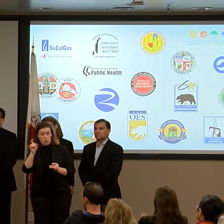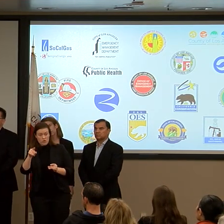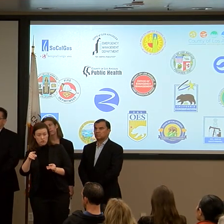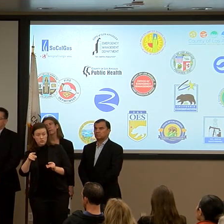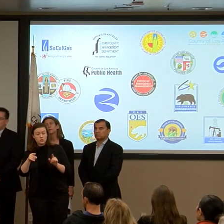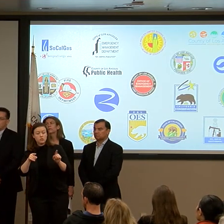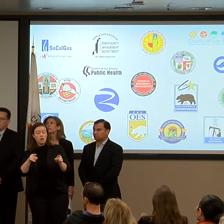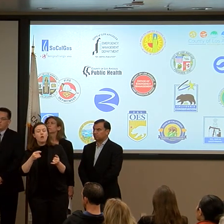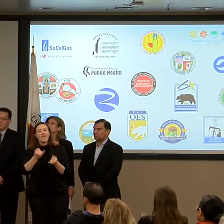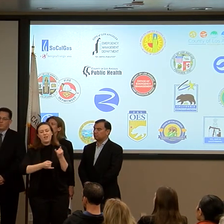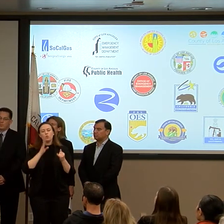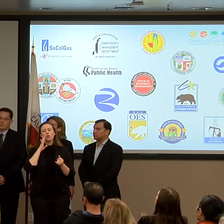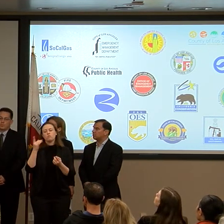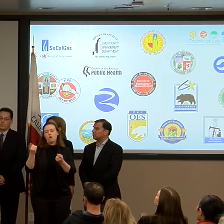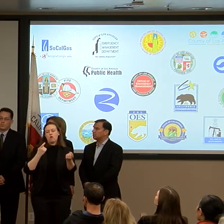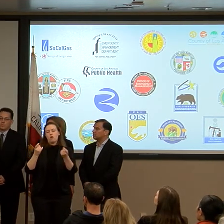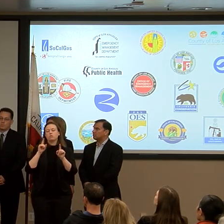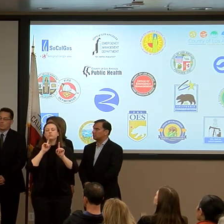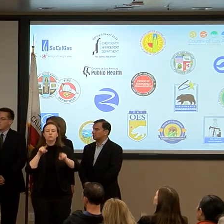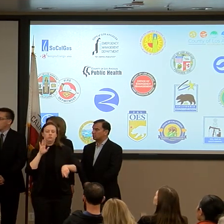end of the briefing session.